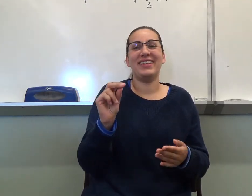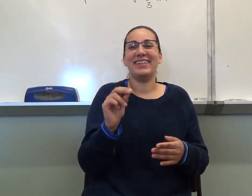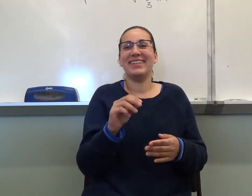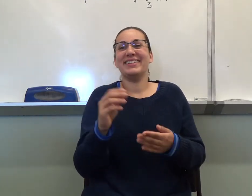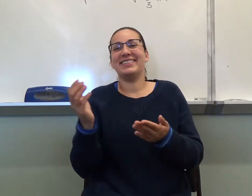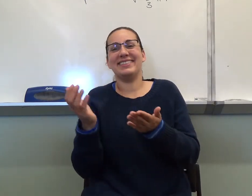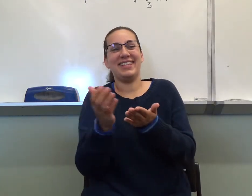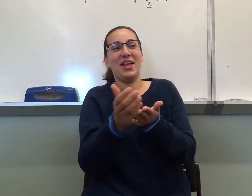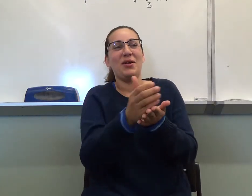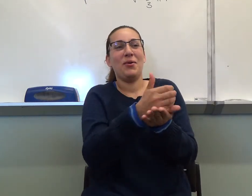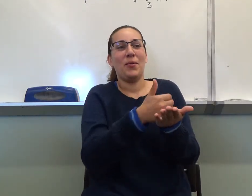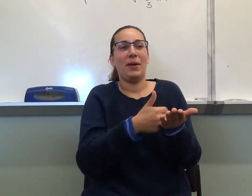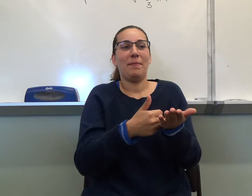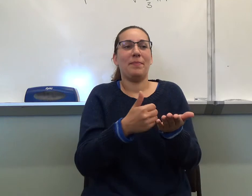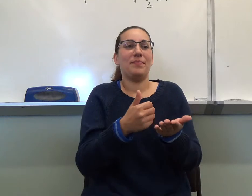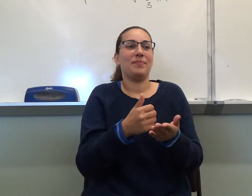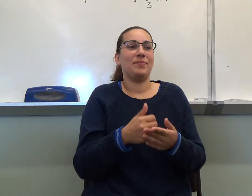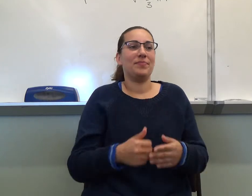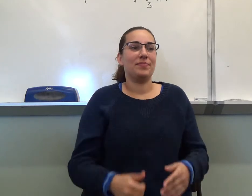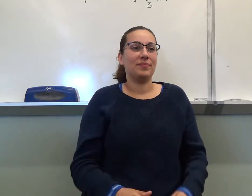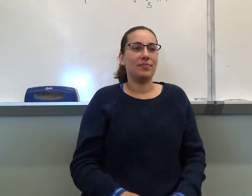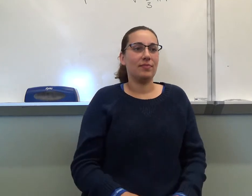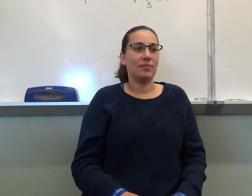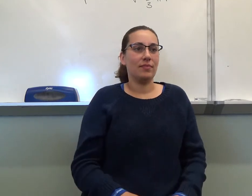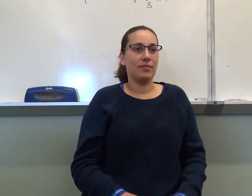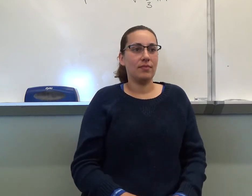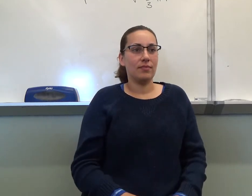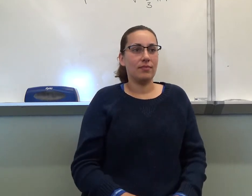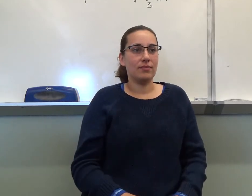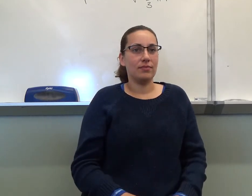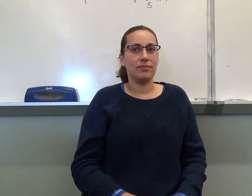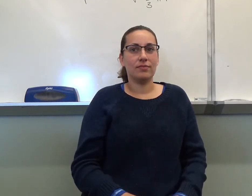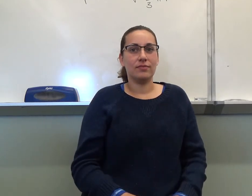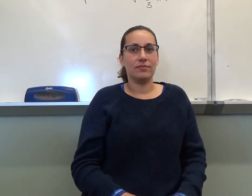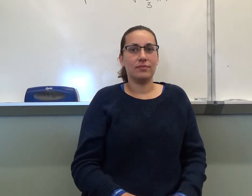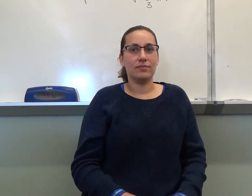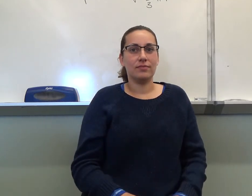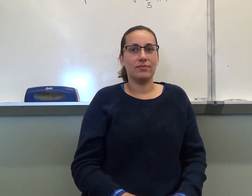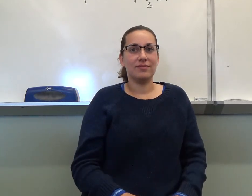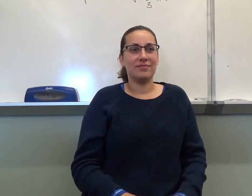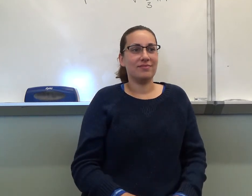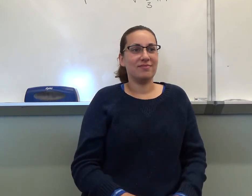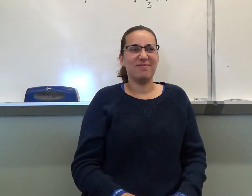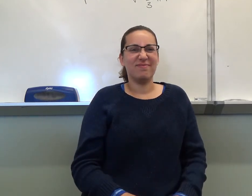this case, the number of music CDs sold in the United States is given by this figure.